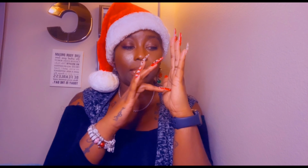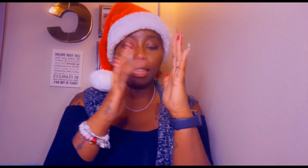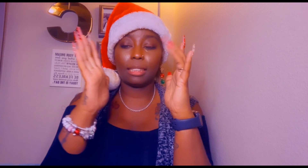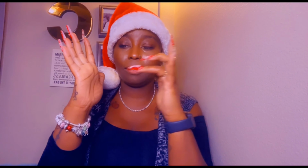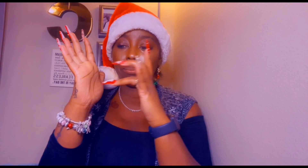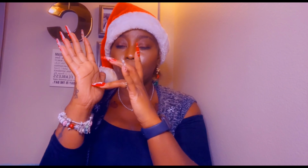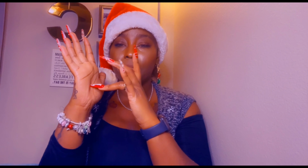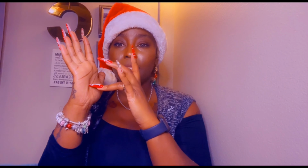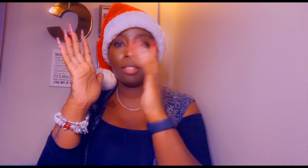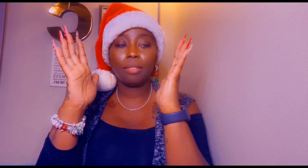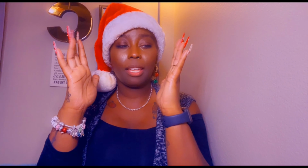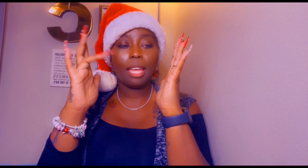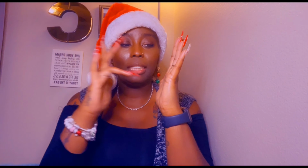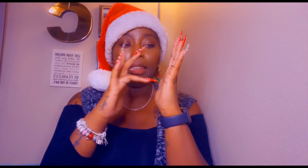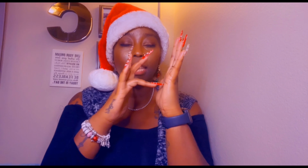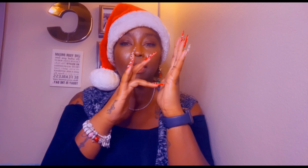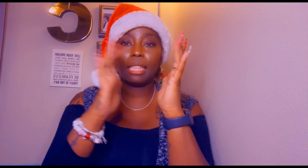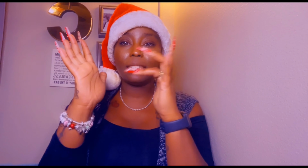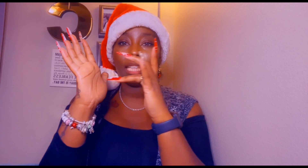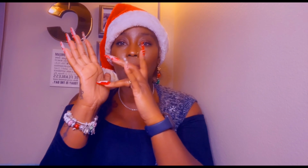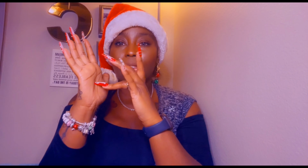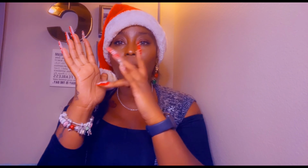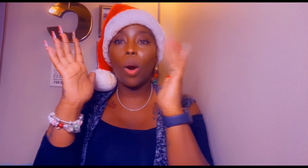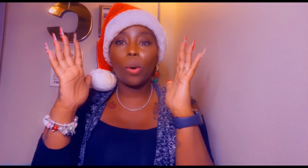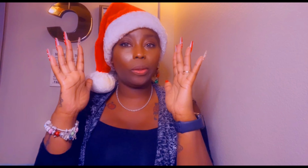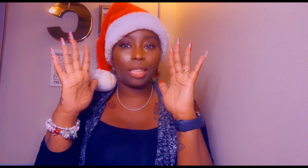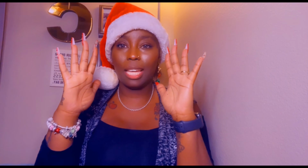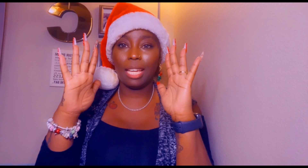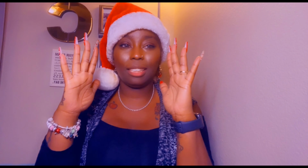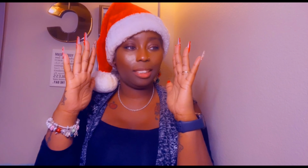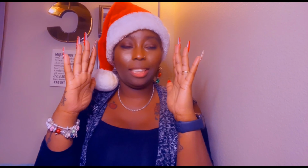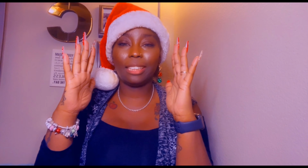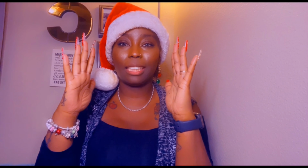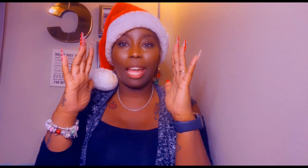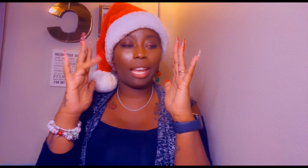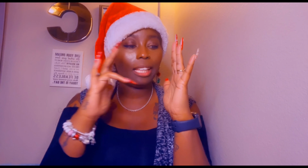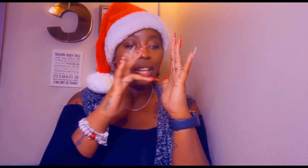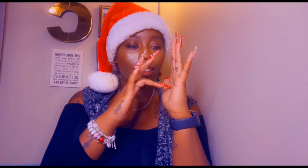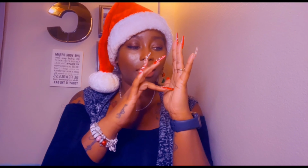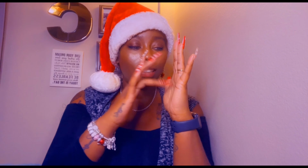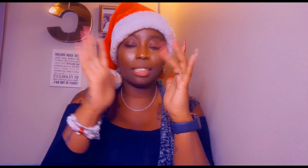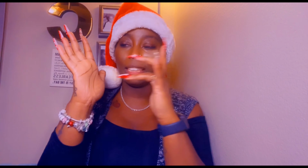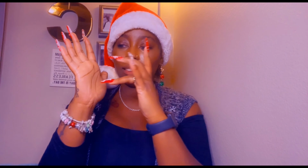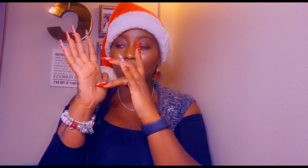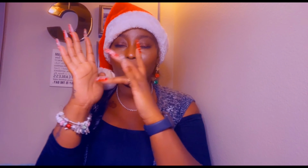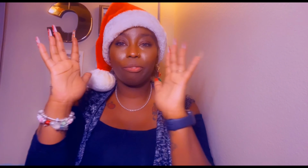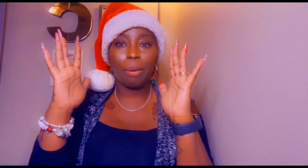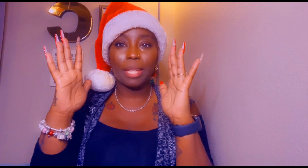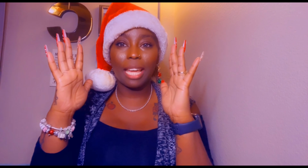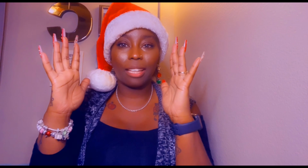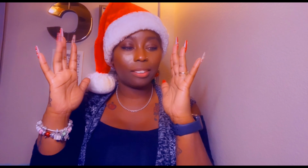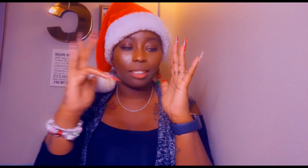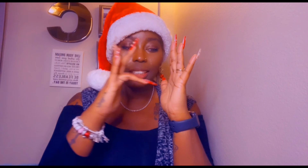Jesus. Jesus, like the holes in Jesus' hand. Jesus, from the nails.